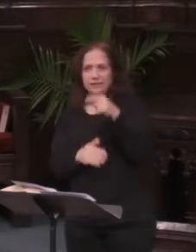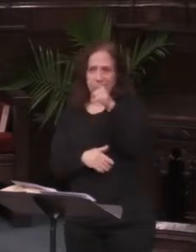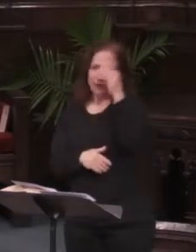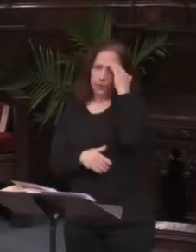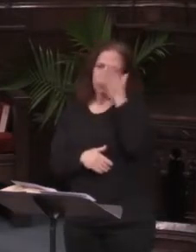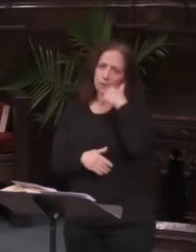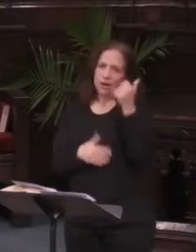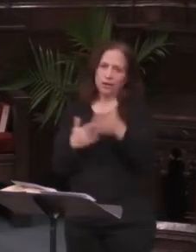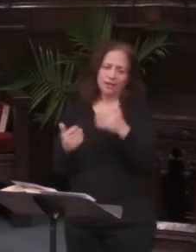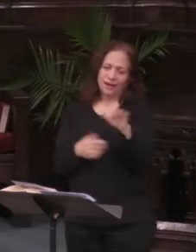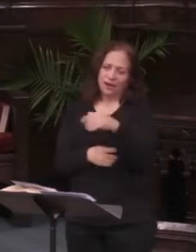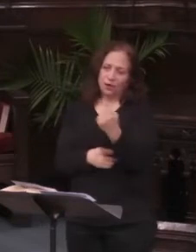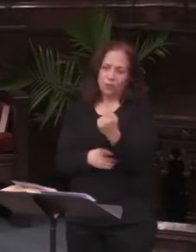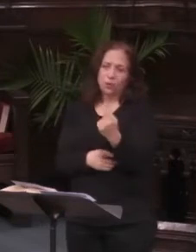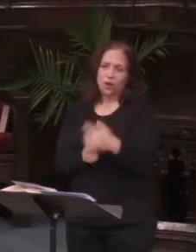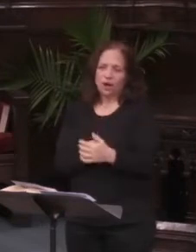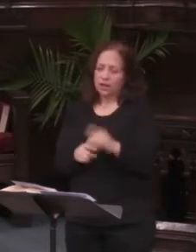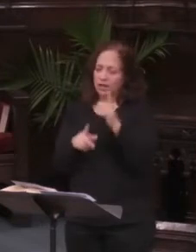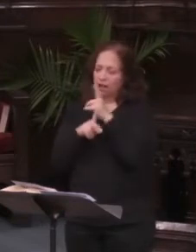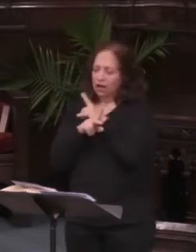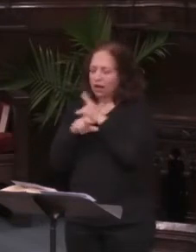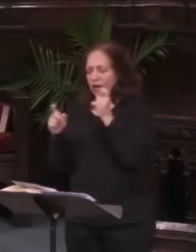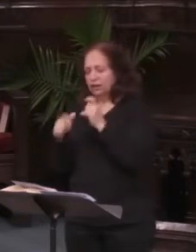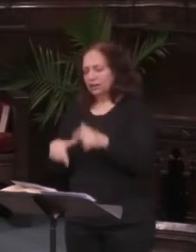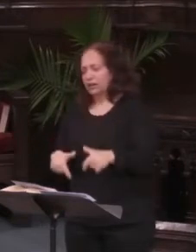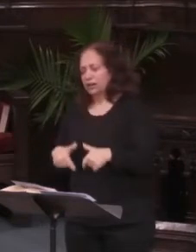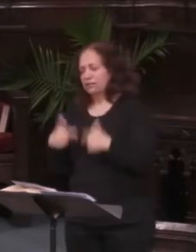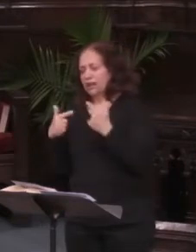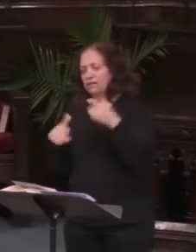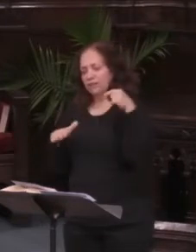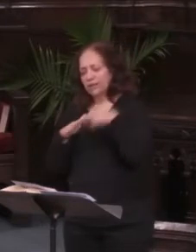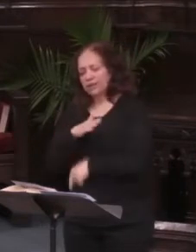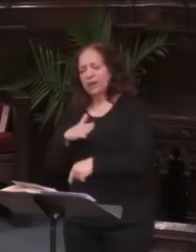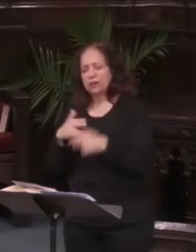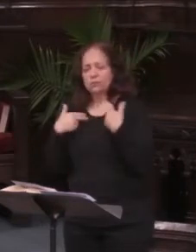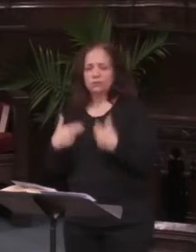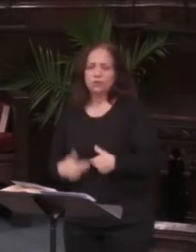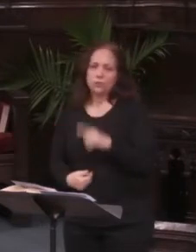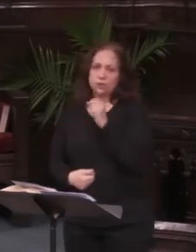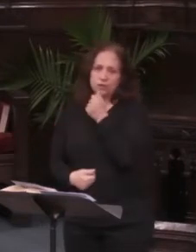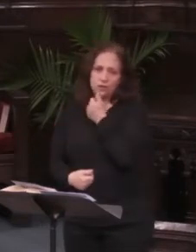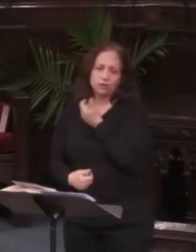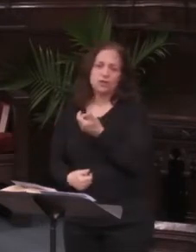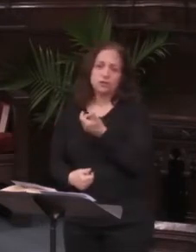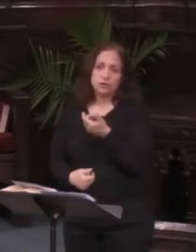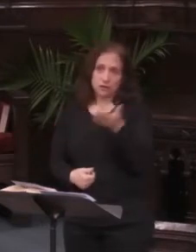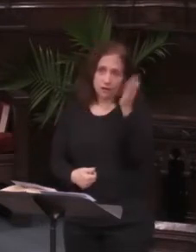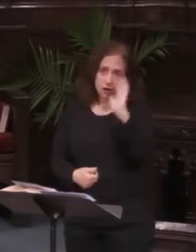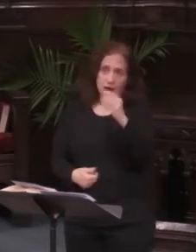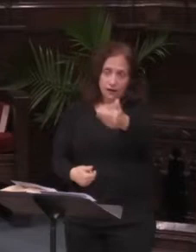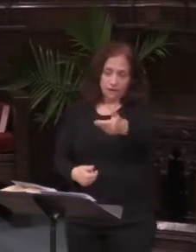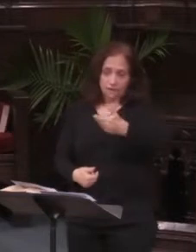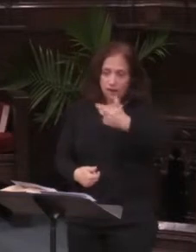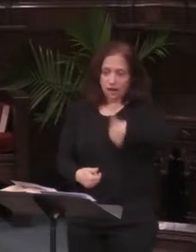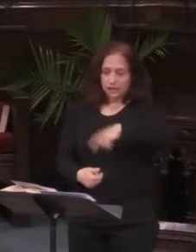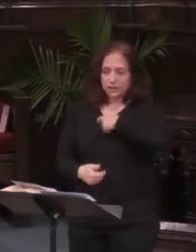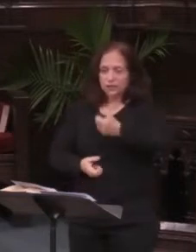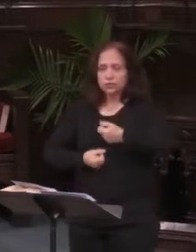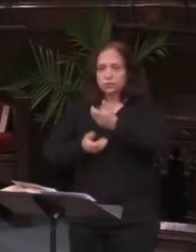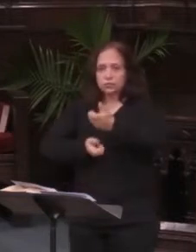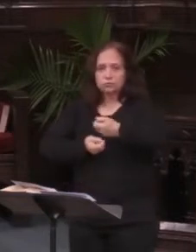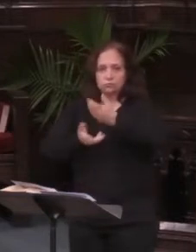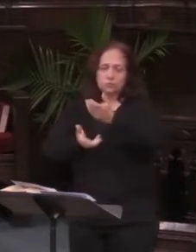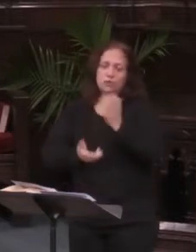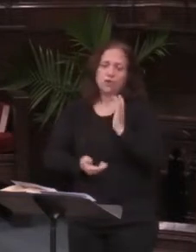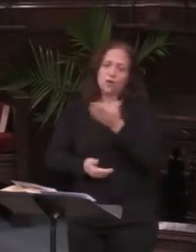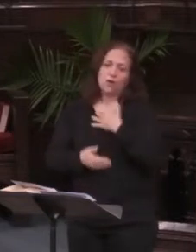than anyone the ugliness of life and the depth of human suffering. God invites us to share our lament.